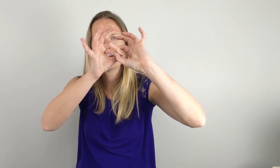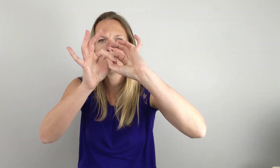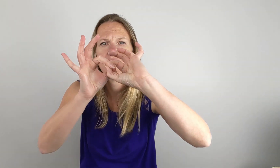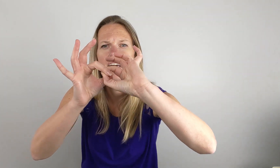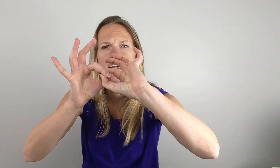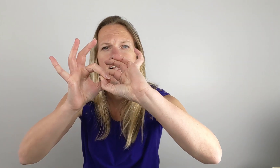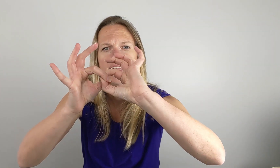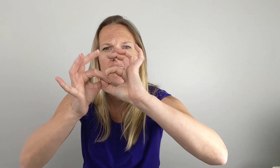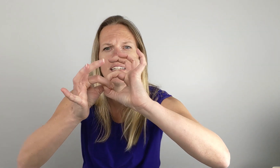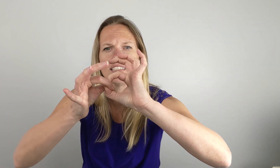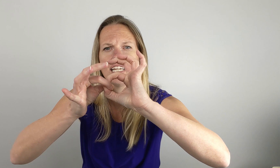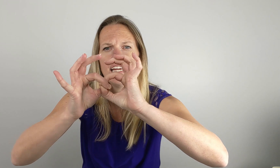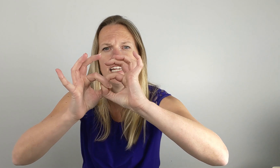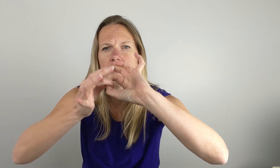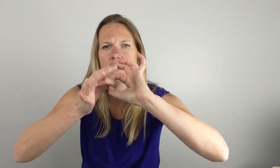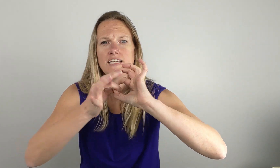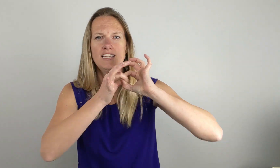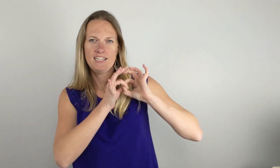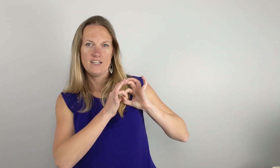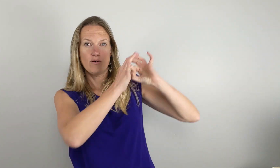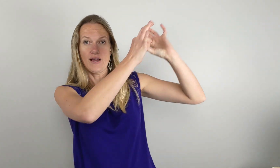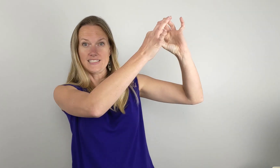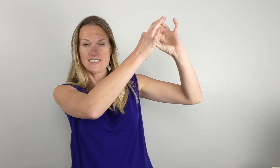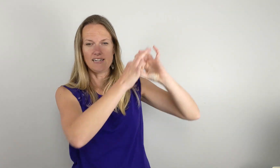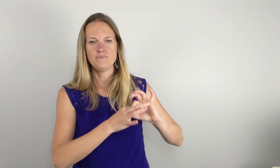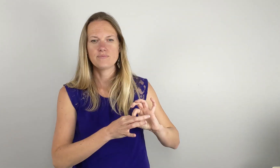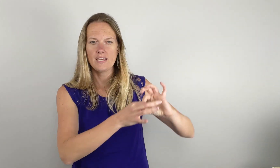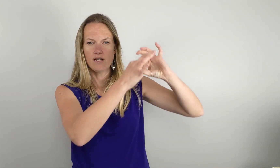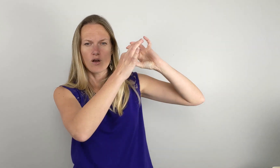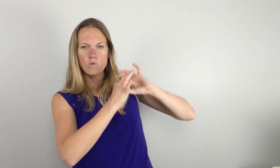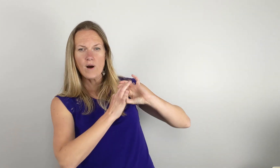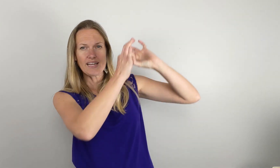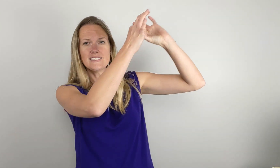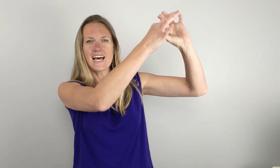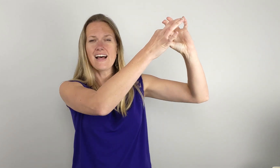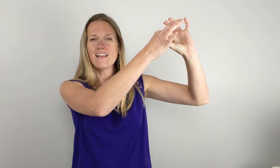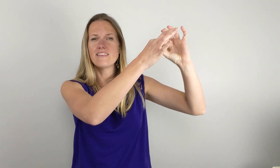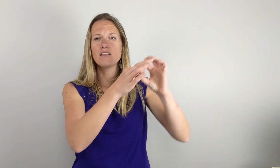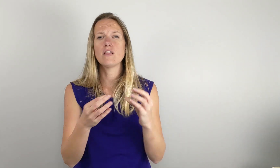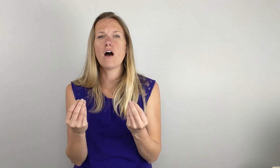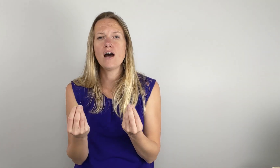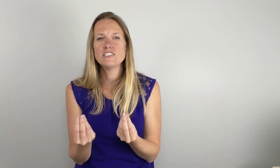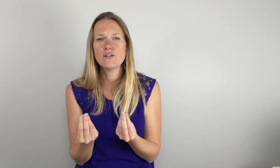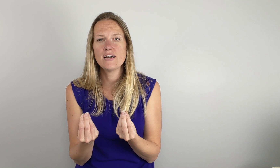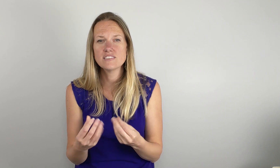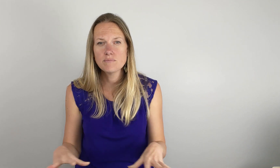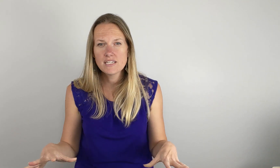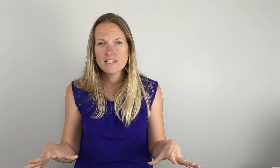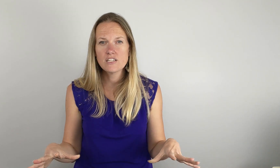kind of make like a little chain, reconcile, okay? Reconcile and the lost, you have something and then you